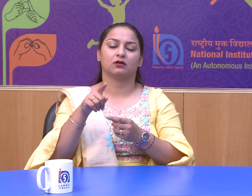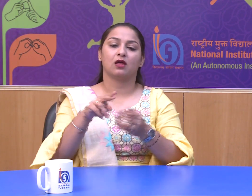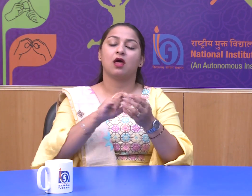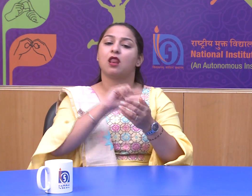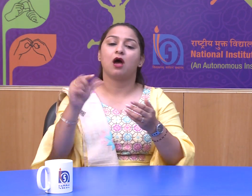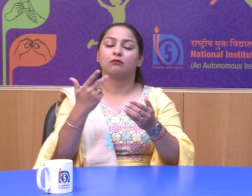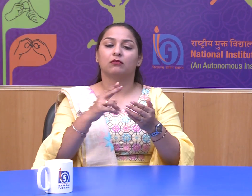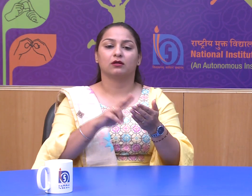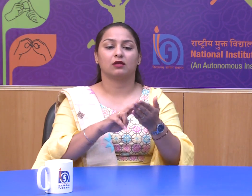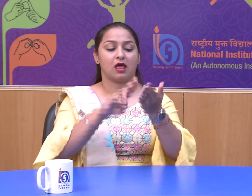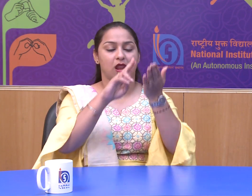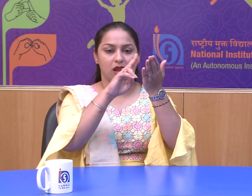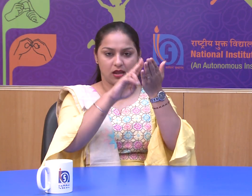Nagananda Ratnavali,